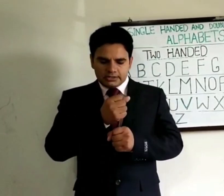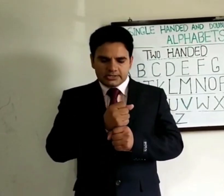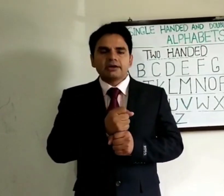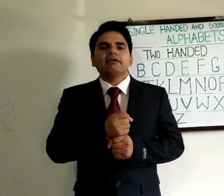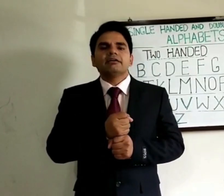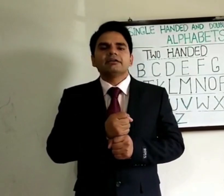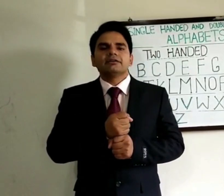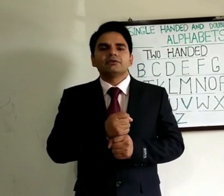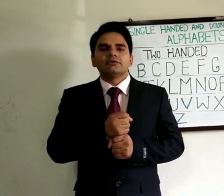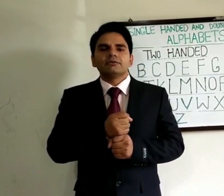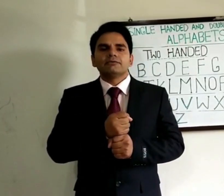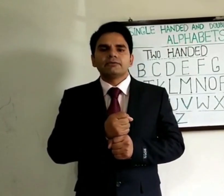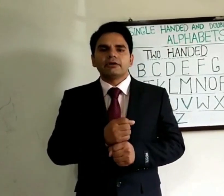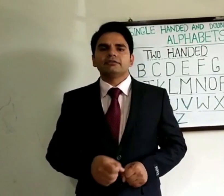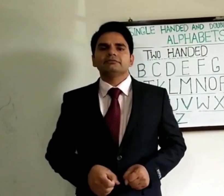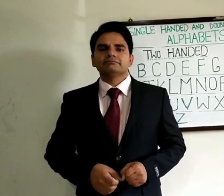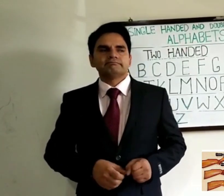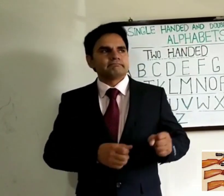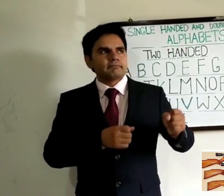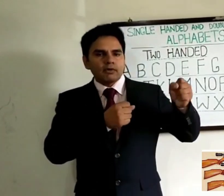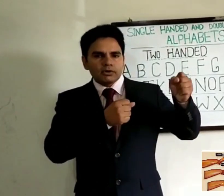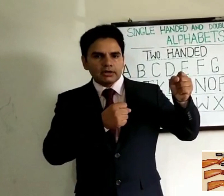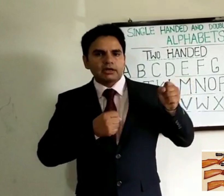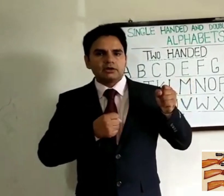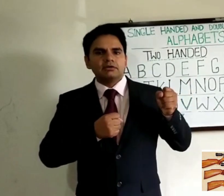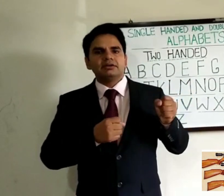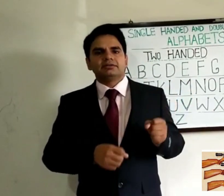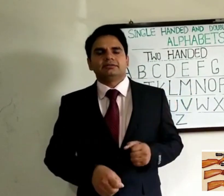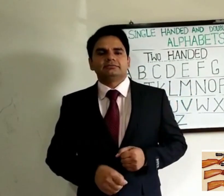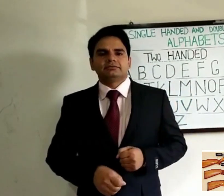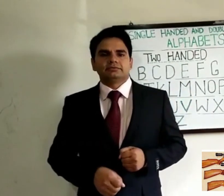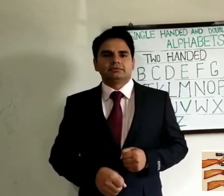G for gun,